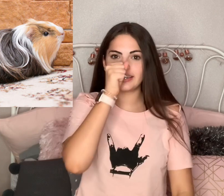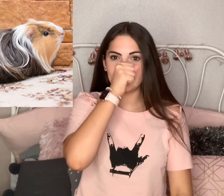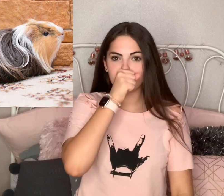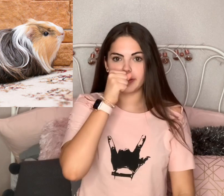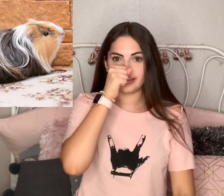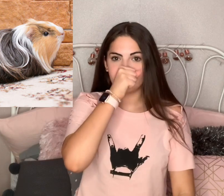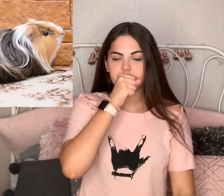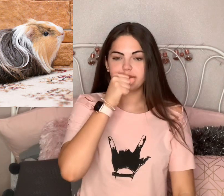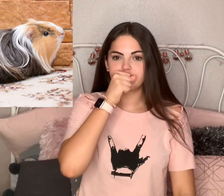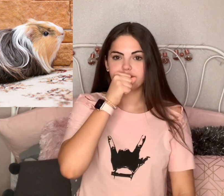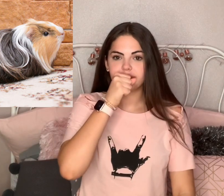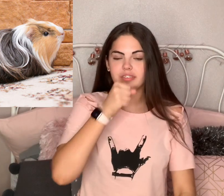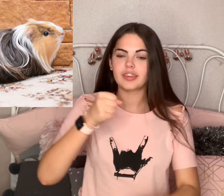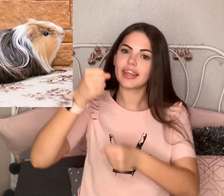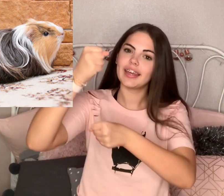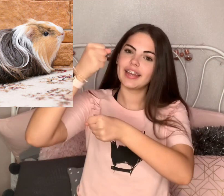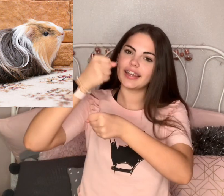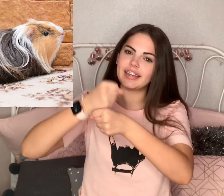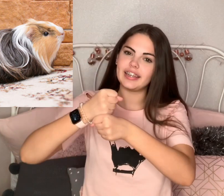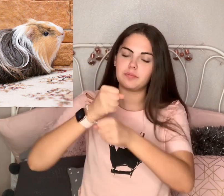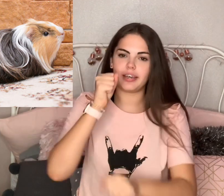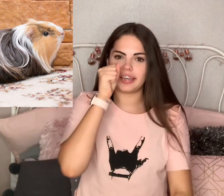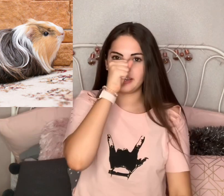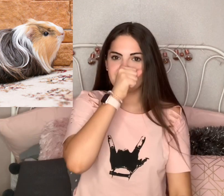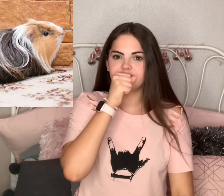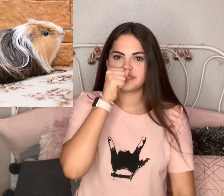Guinea pig. Guinea pig.